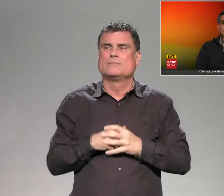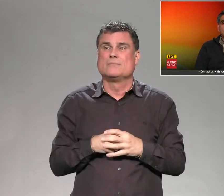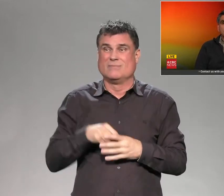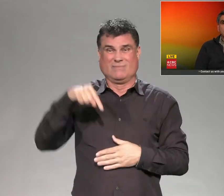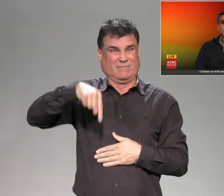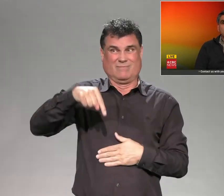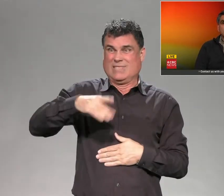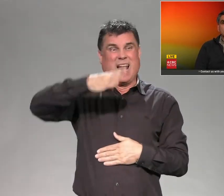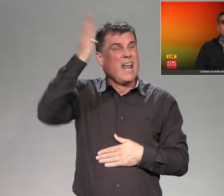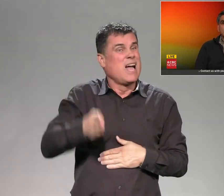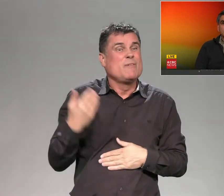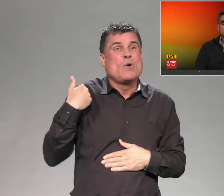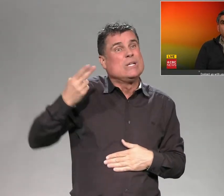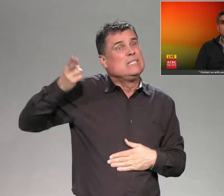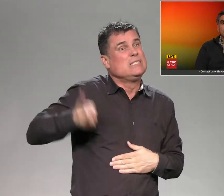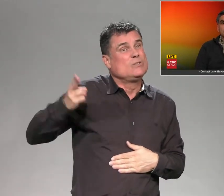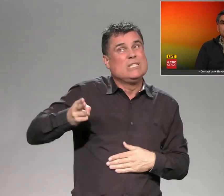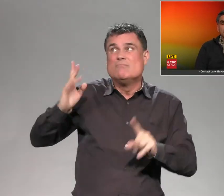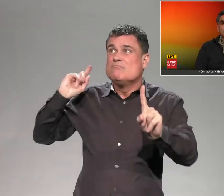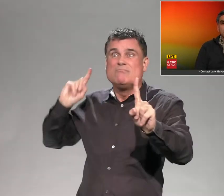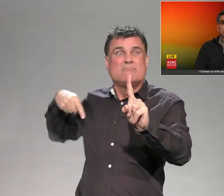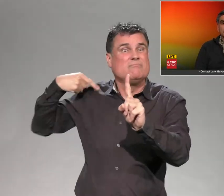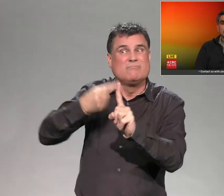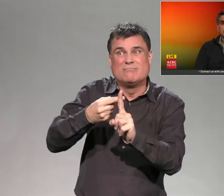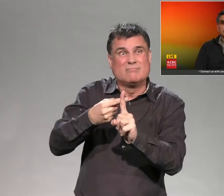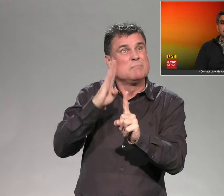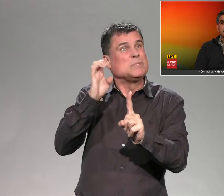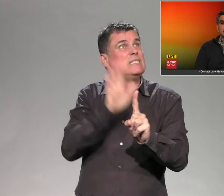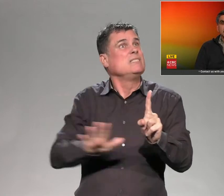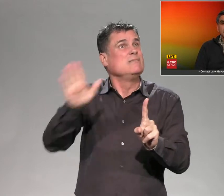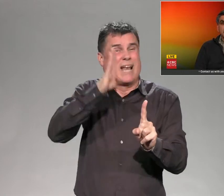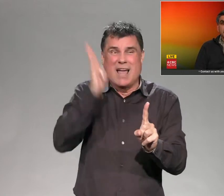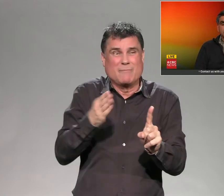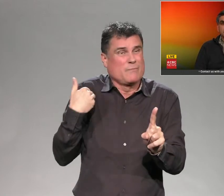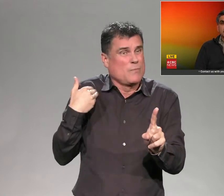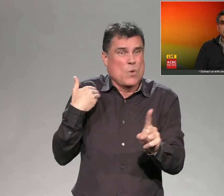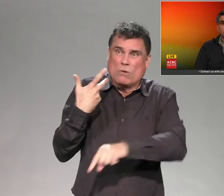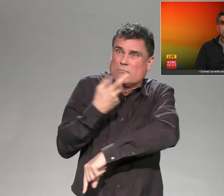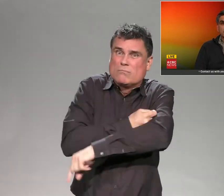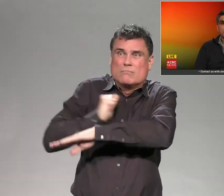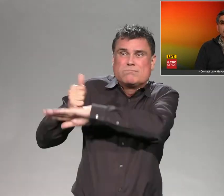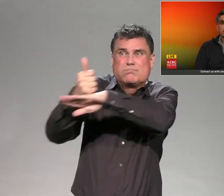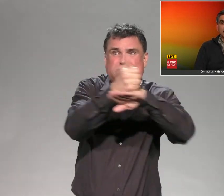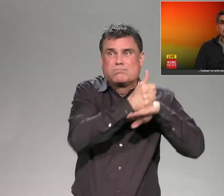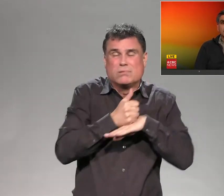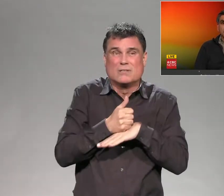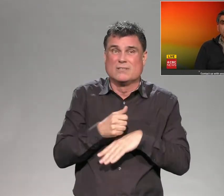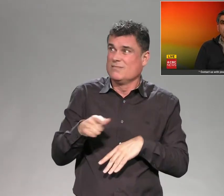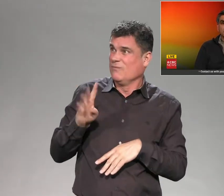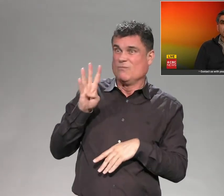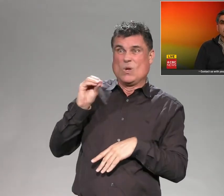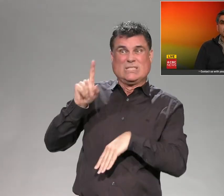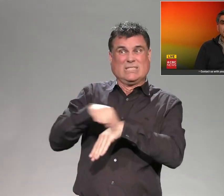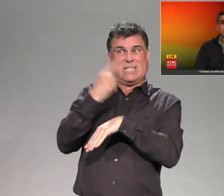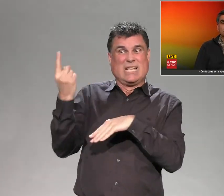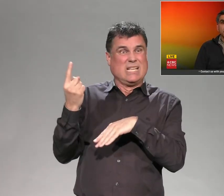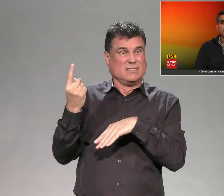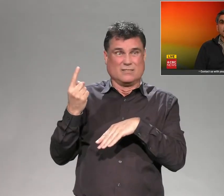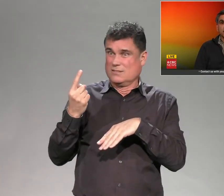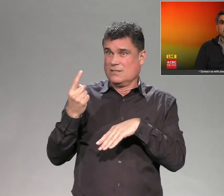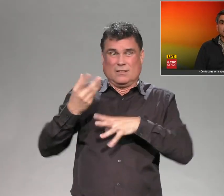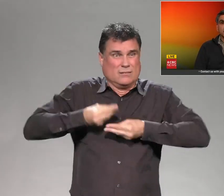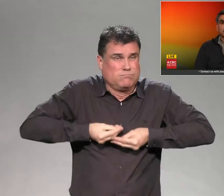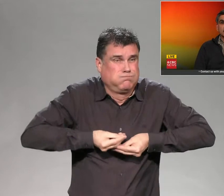are looking at vaccinating 4 million people in about 90 days. Assuming just one shot. And that's a lot of shots per day.